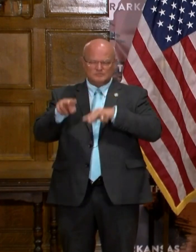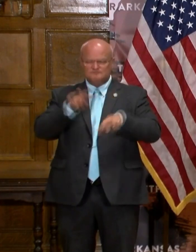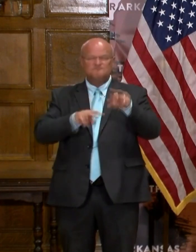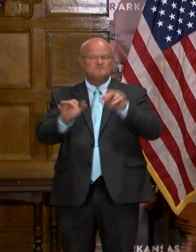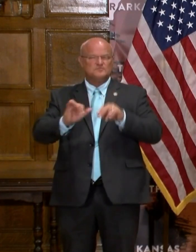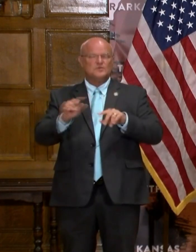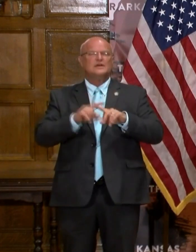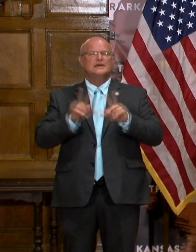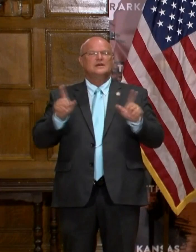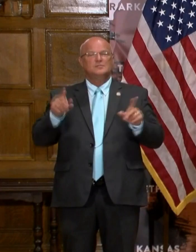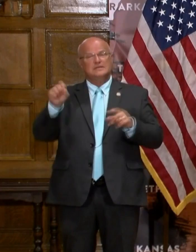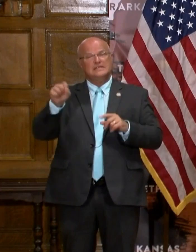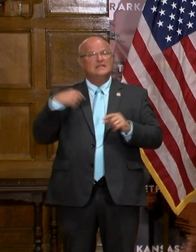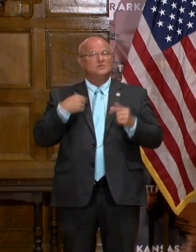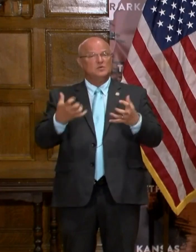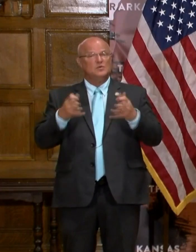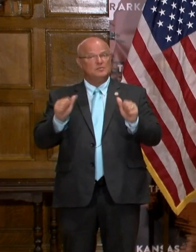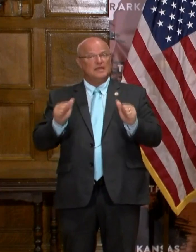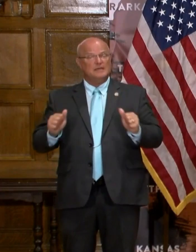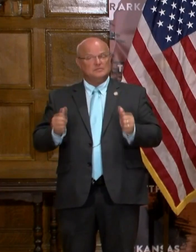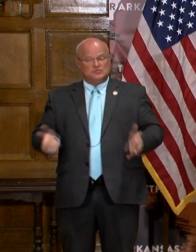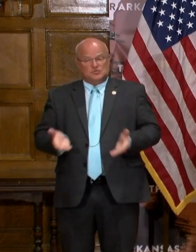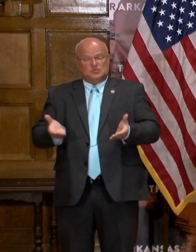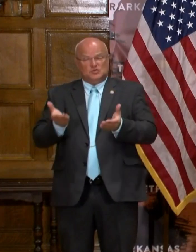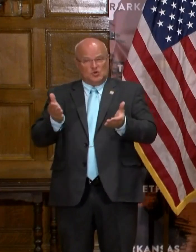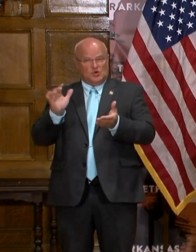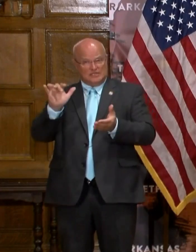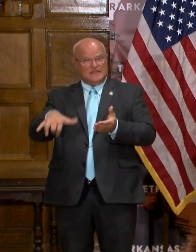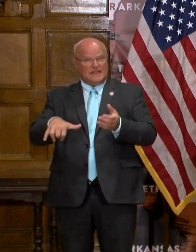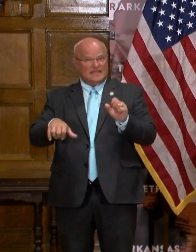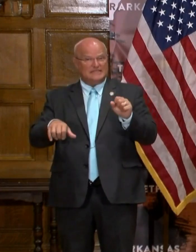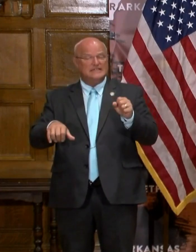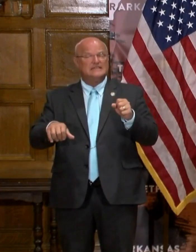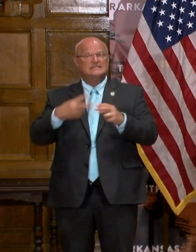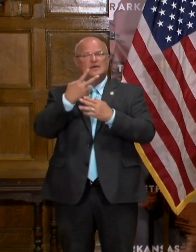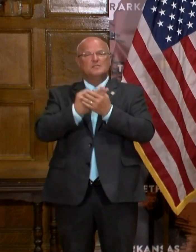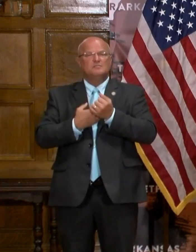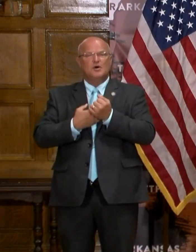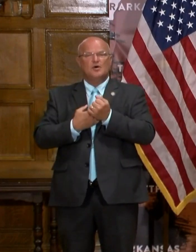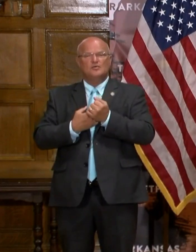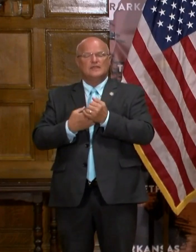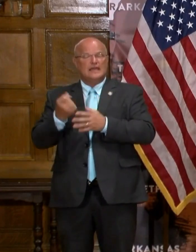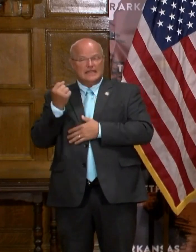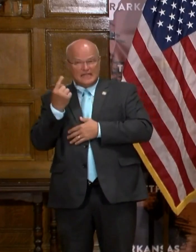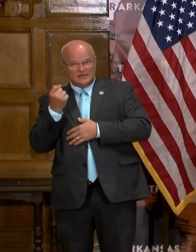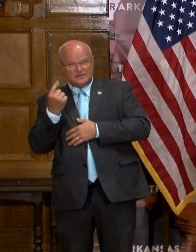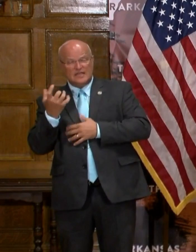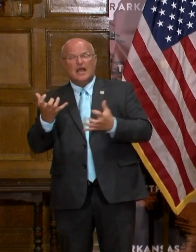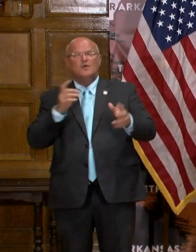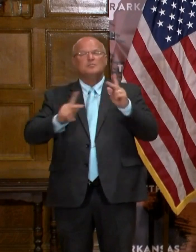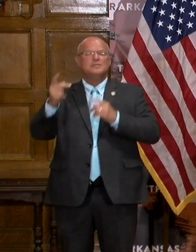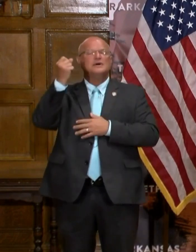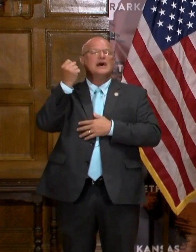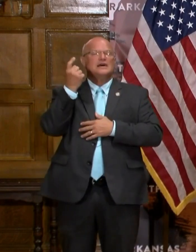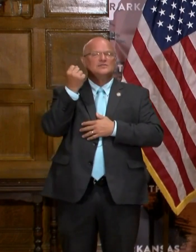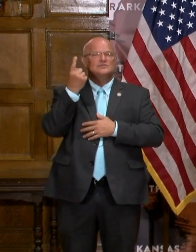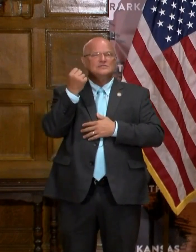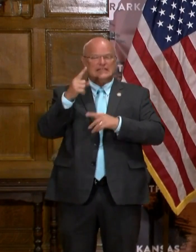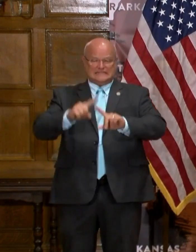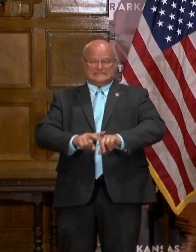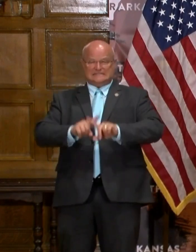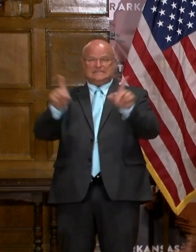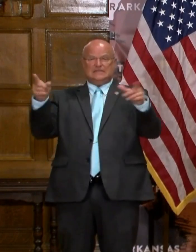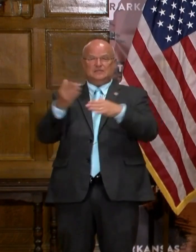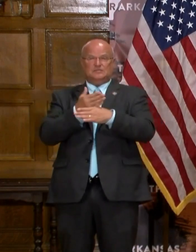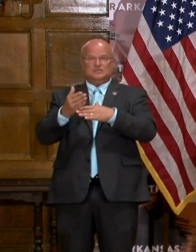as well. But yes, we want to be able to encourage that both and understand it. I want the public to understand the